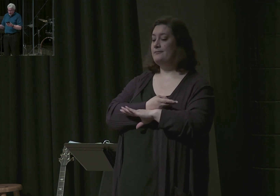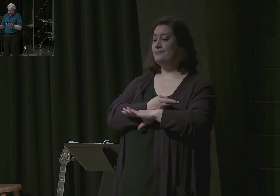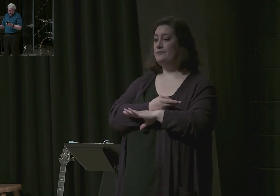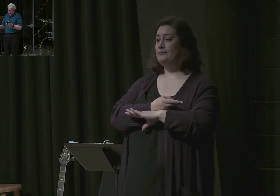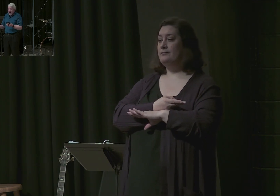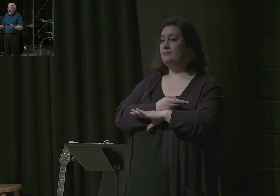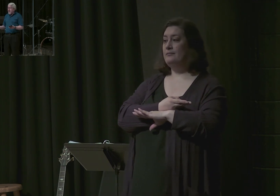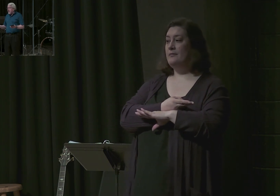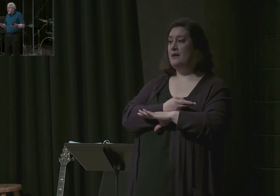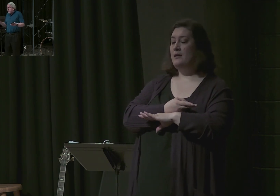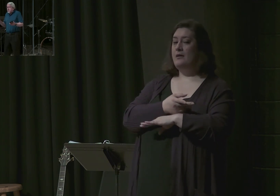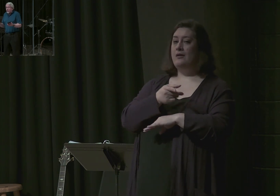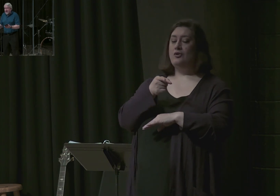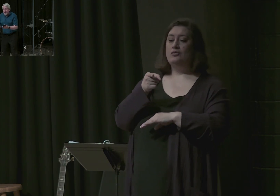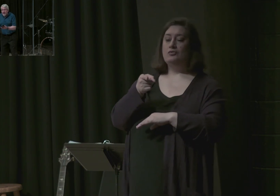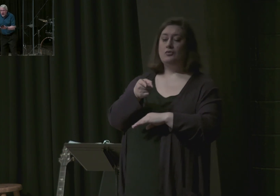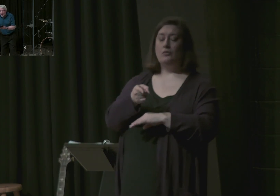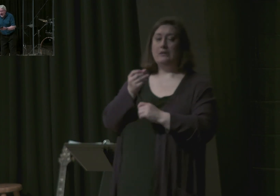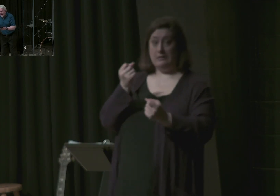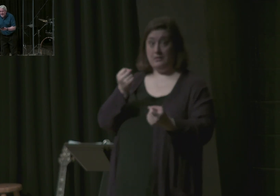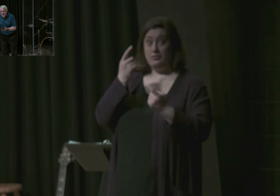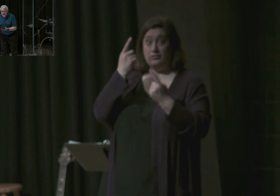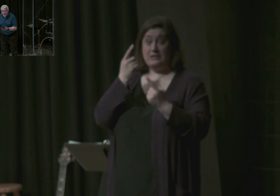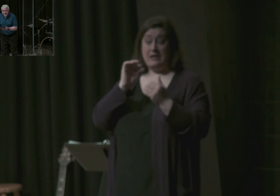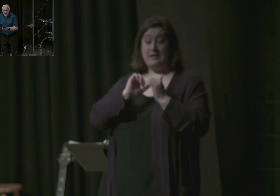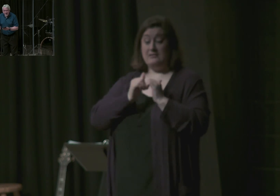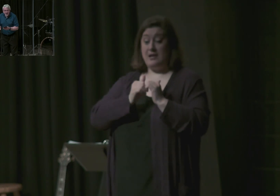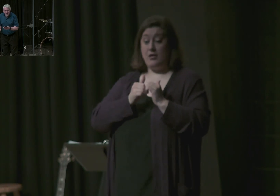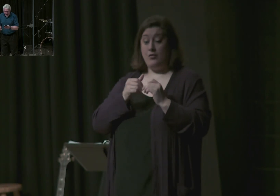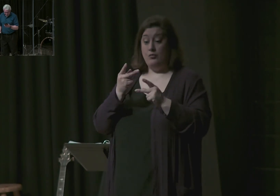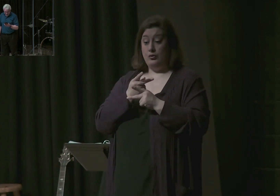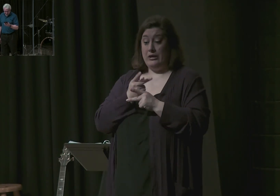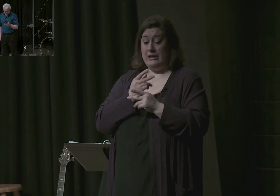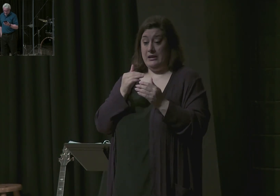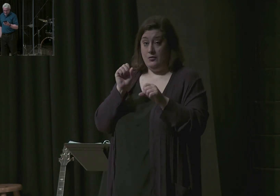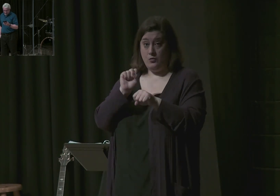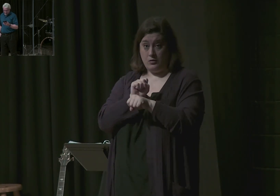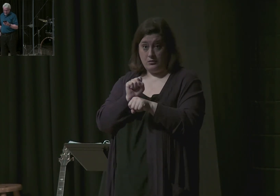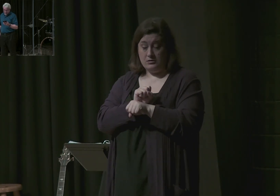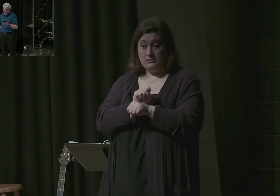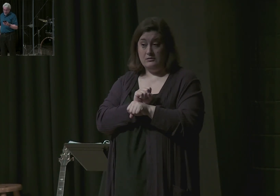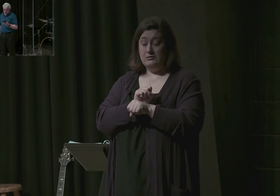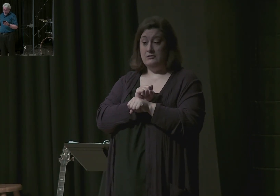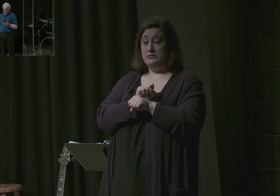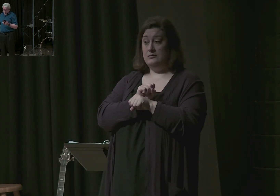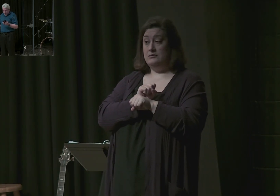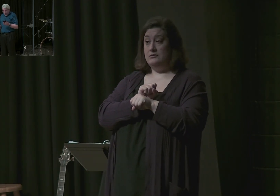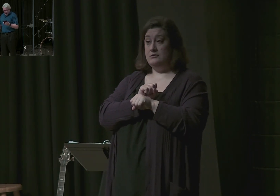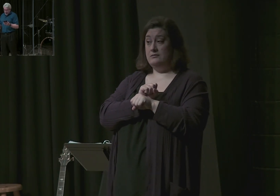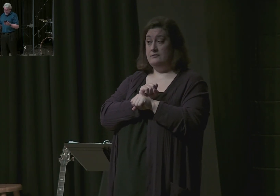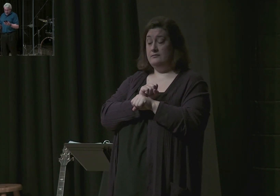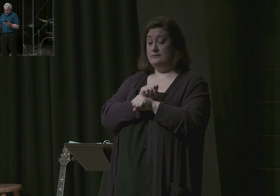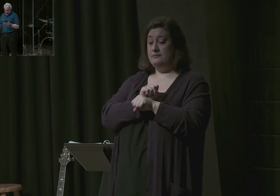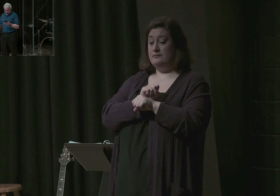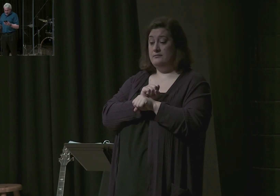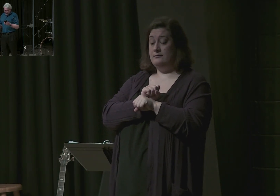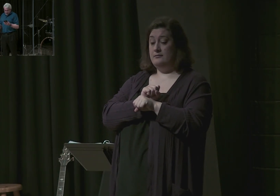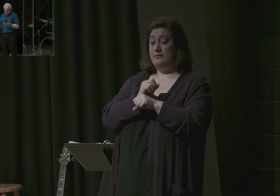own flock, and he is breeding weakness into Laban's. The